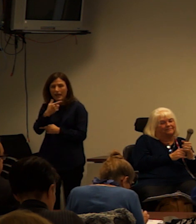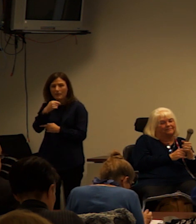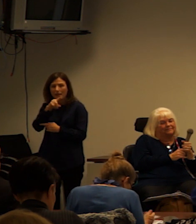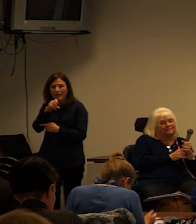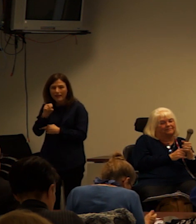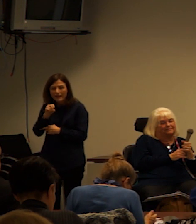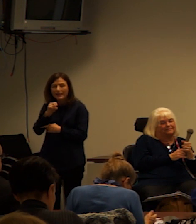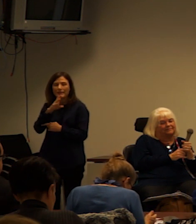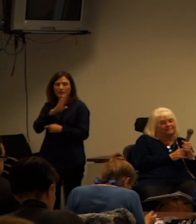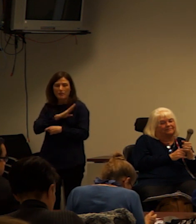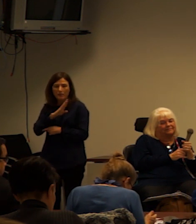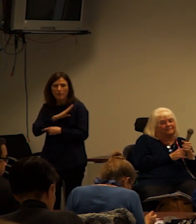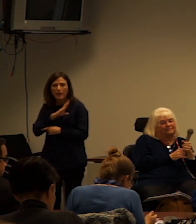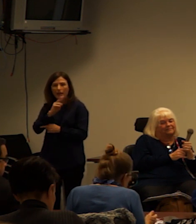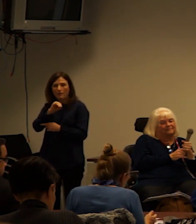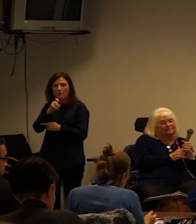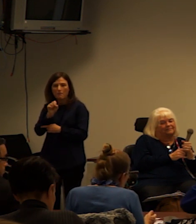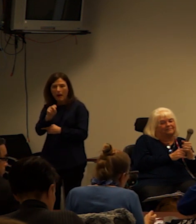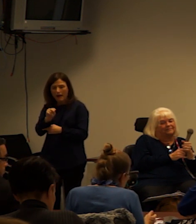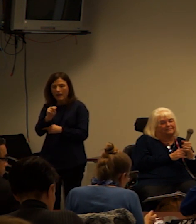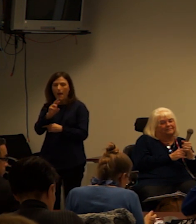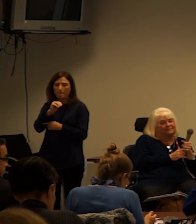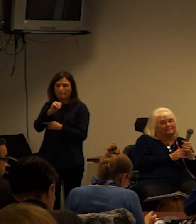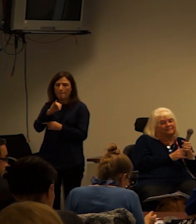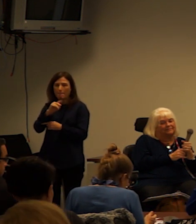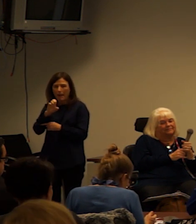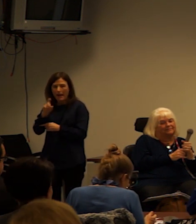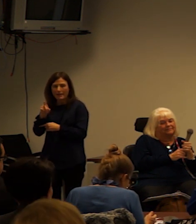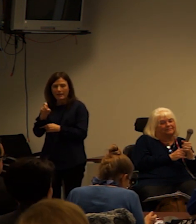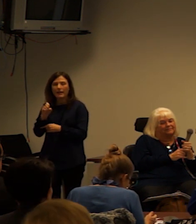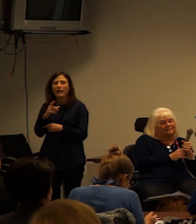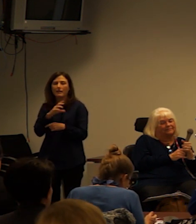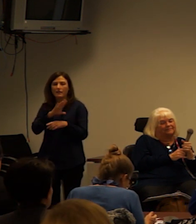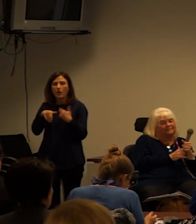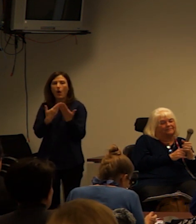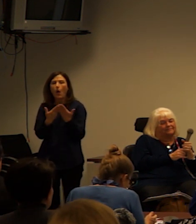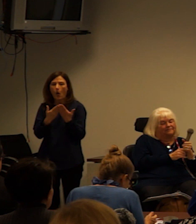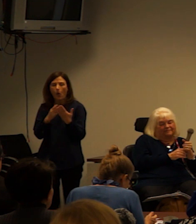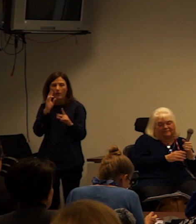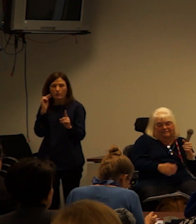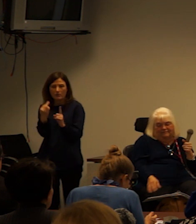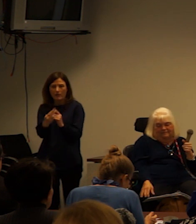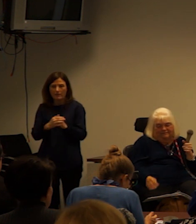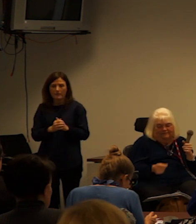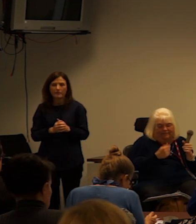and Ben and other people to give us the whole perspective. Okay.